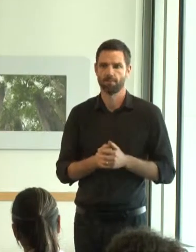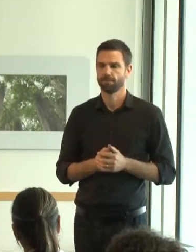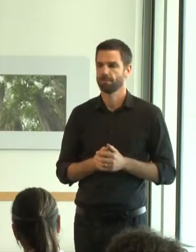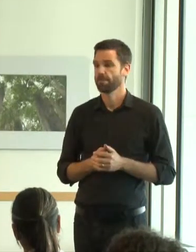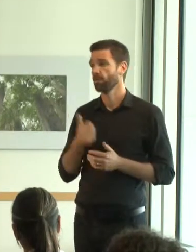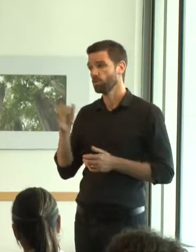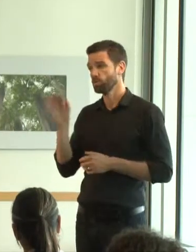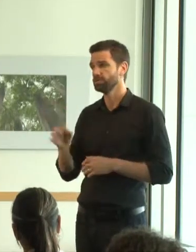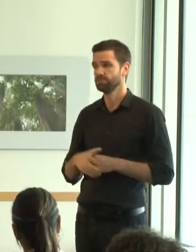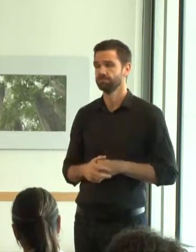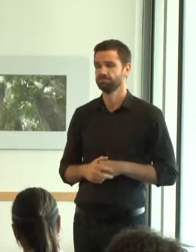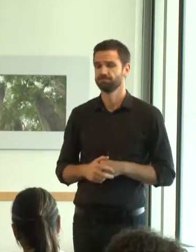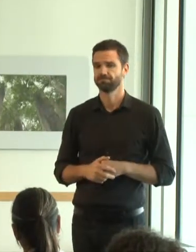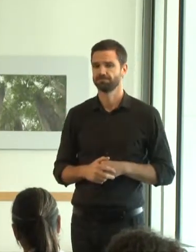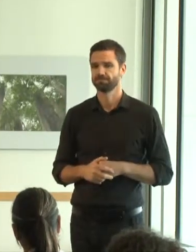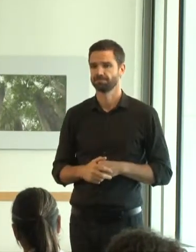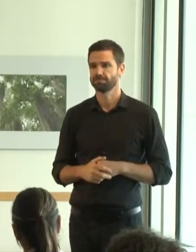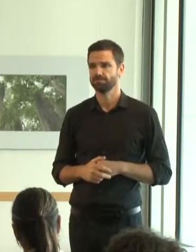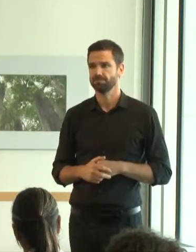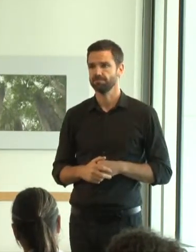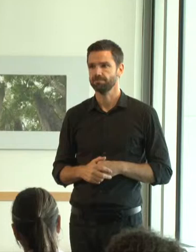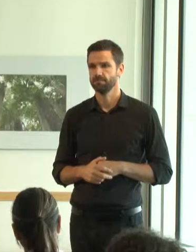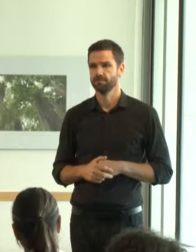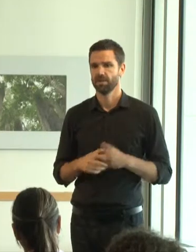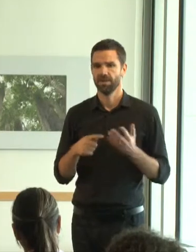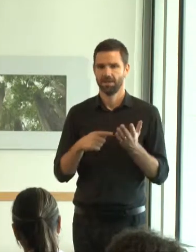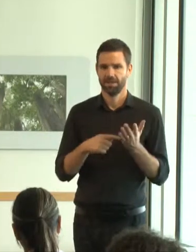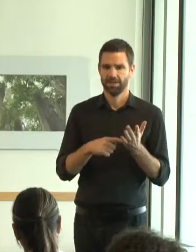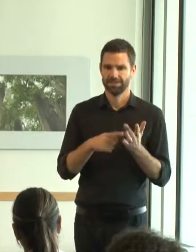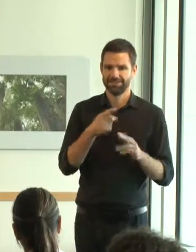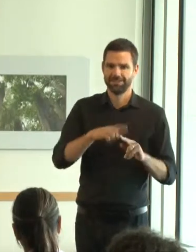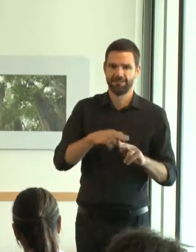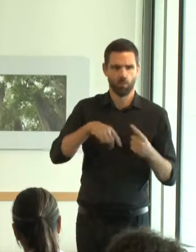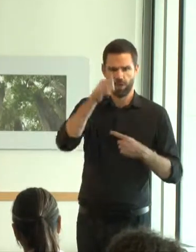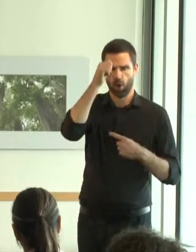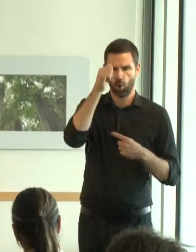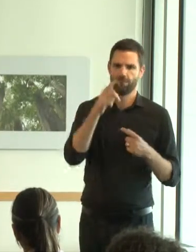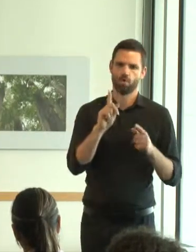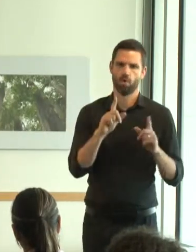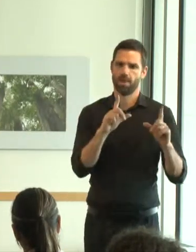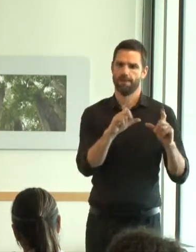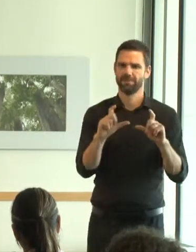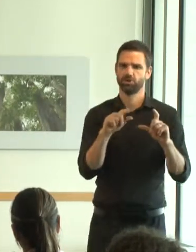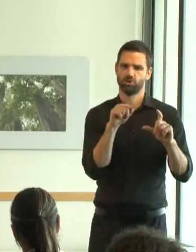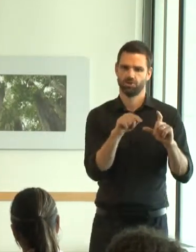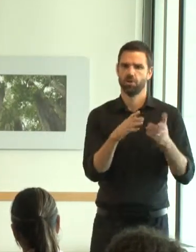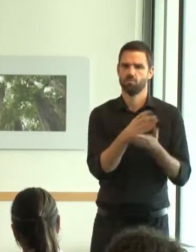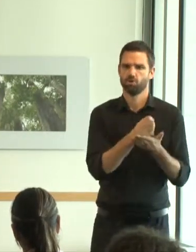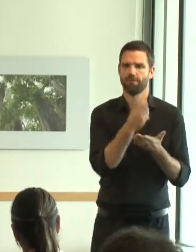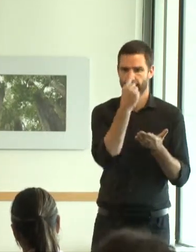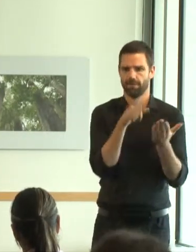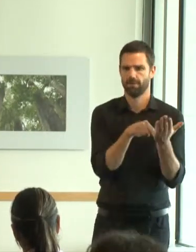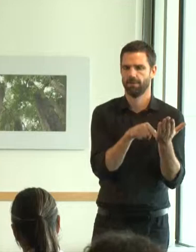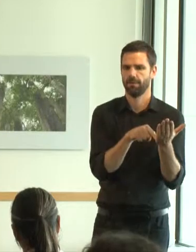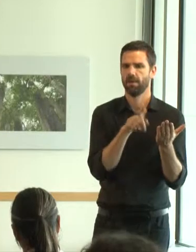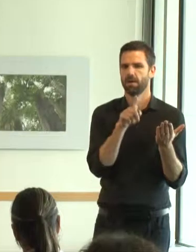it's a good question. Realistically, I think, TIFF's the kind of known entity for images as a preservation format. Personally,